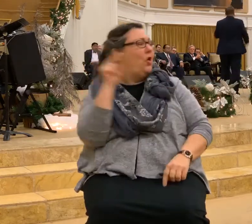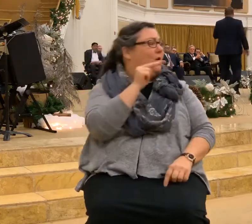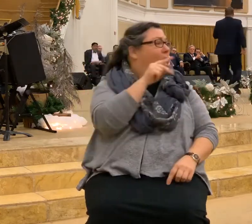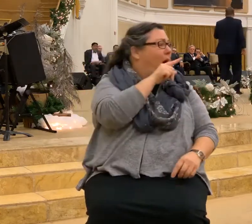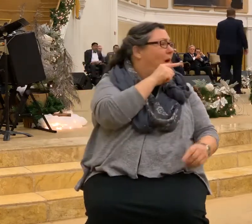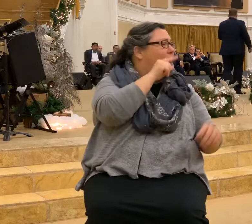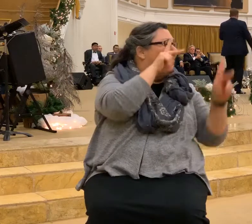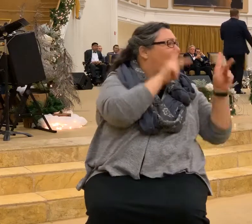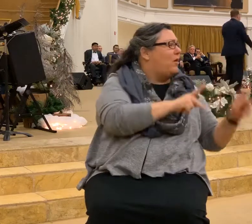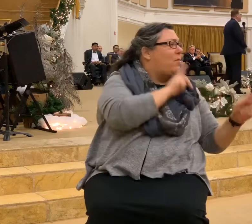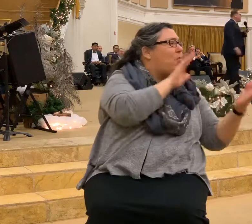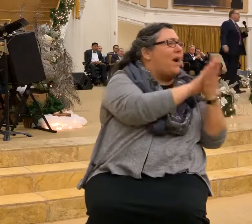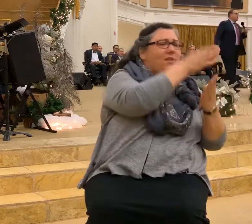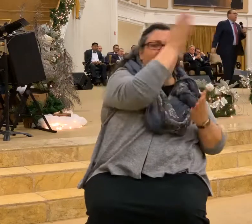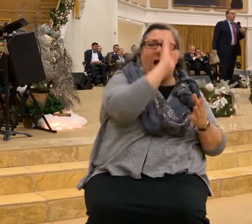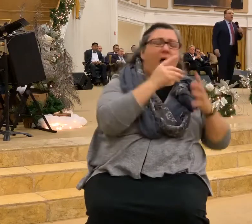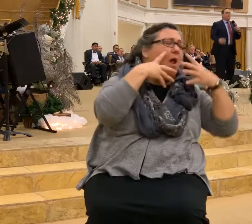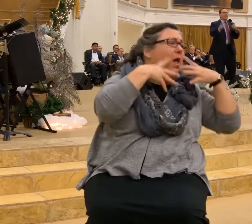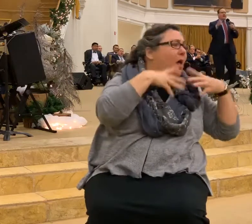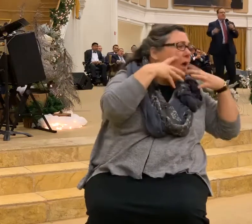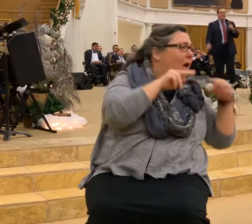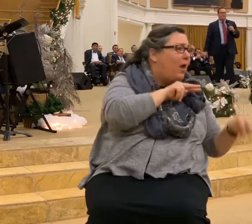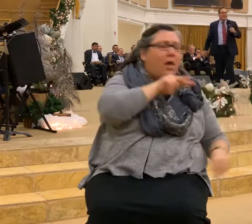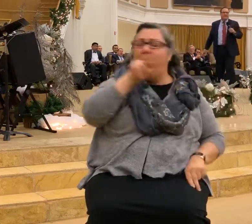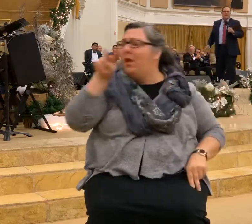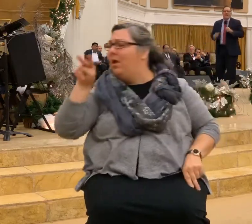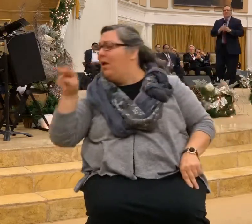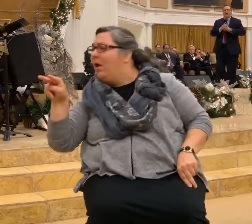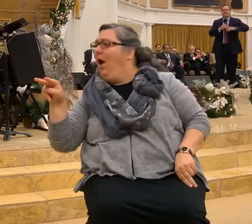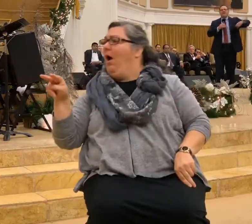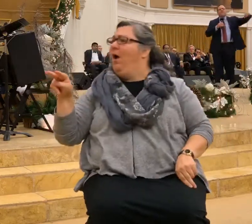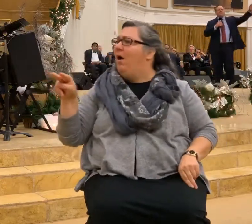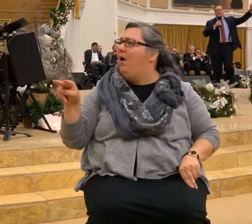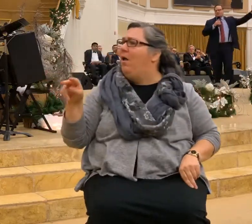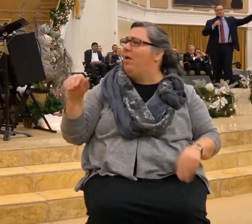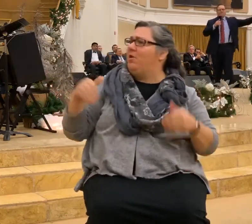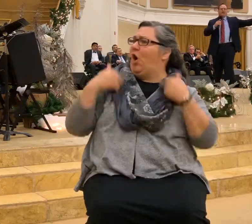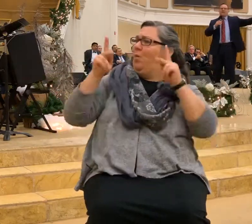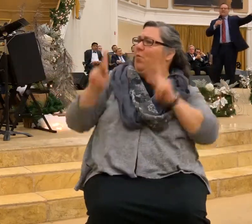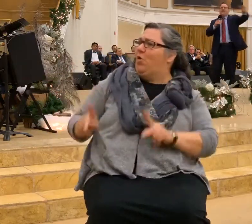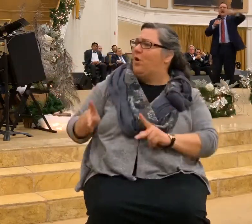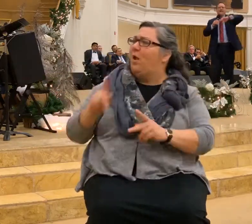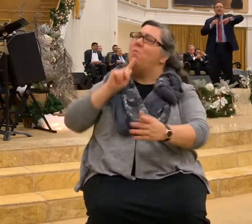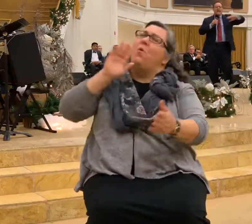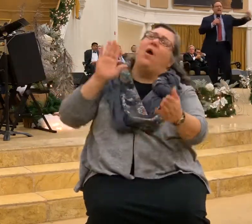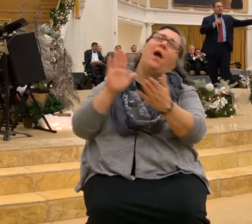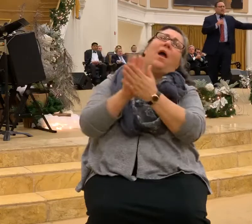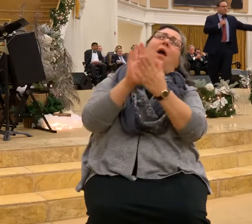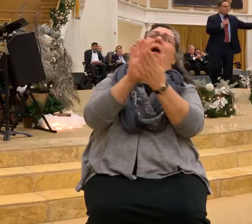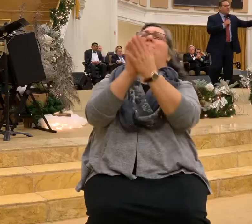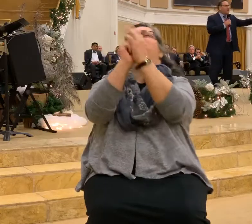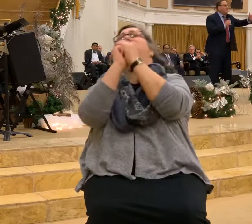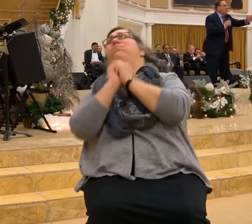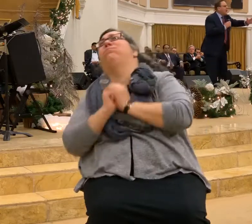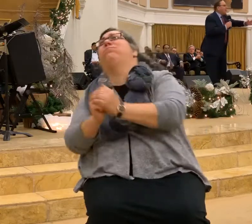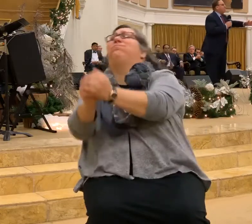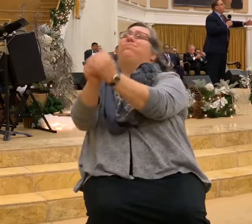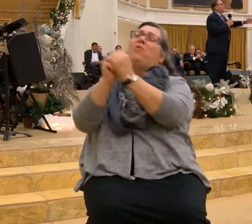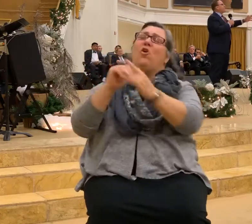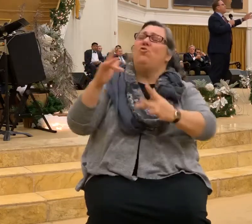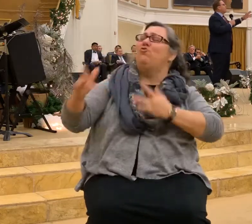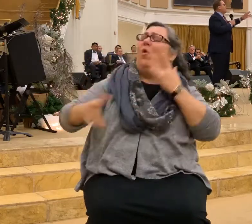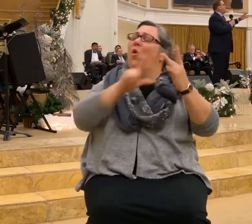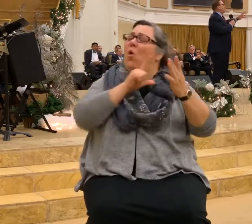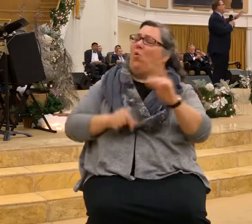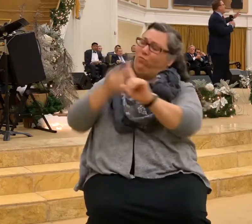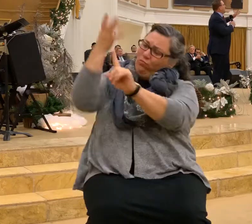and tears are rolling down her face. And you look over on the other section, the other young person just praising God. And it looks like the joy of the Lord, but